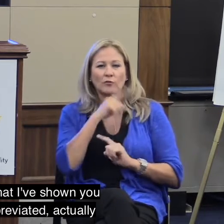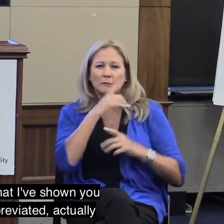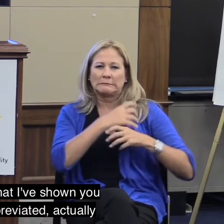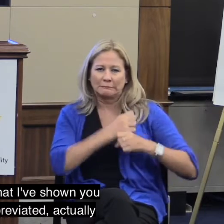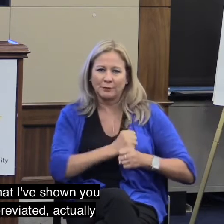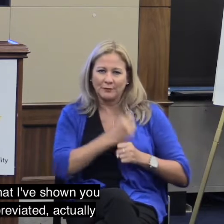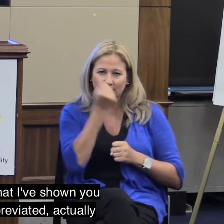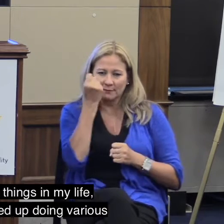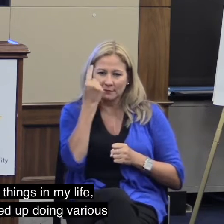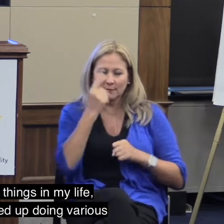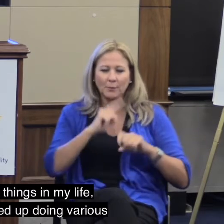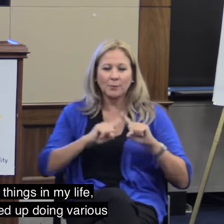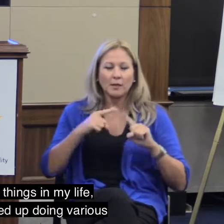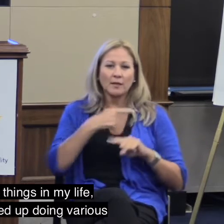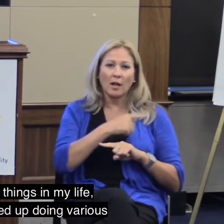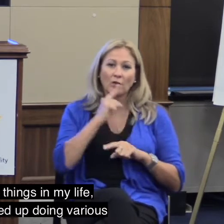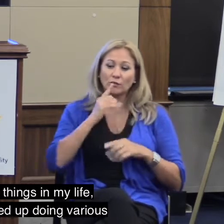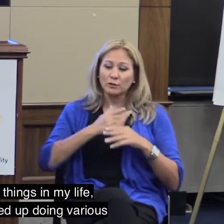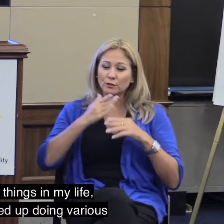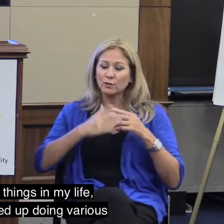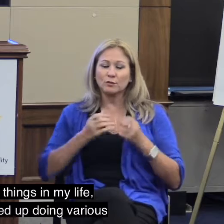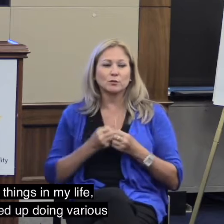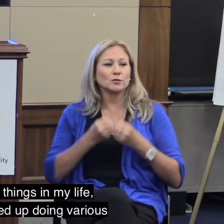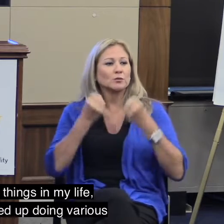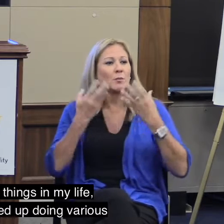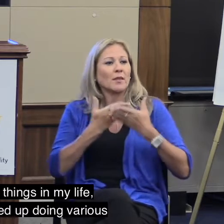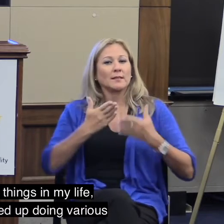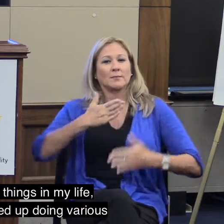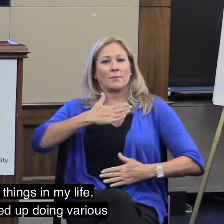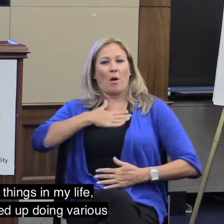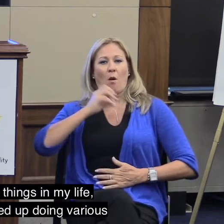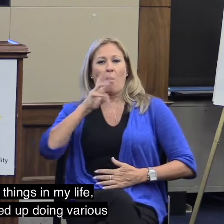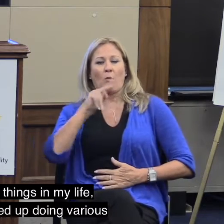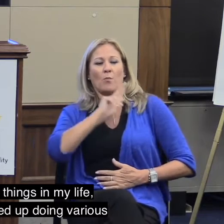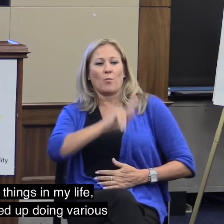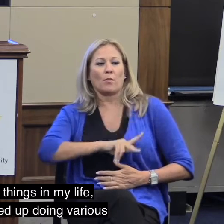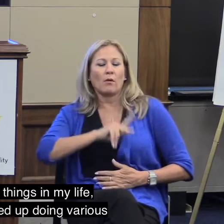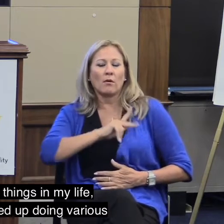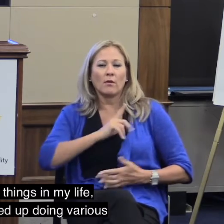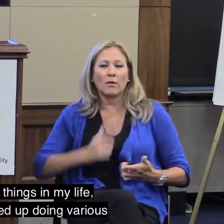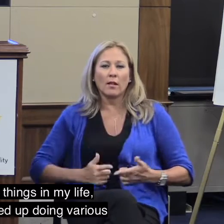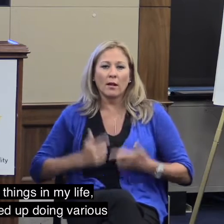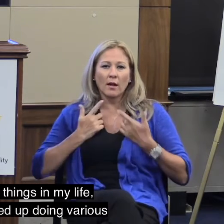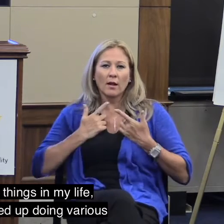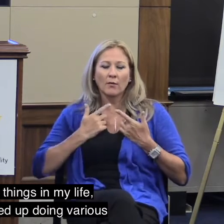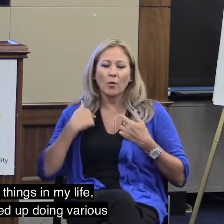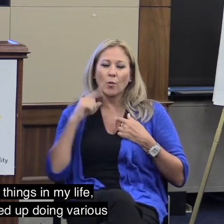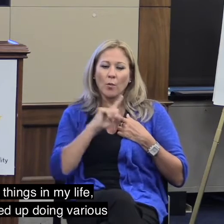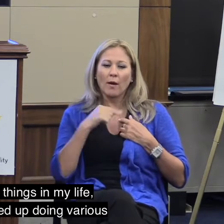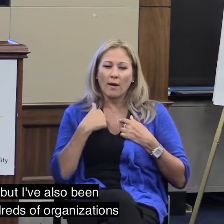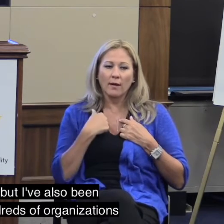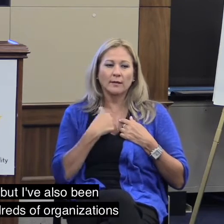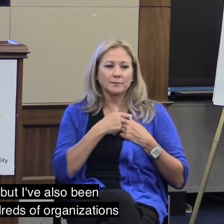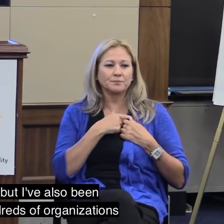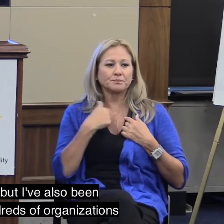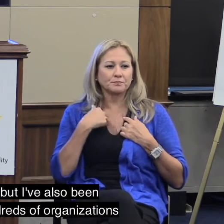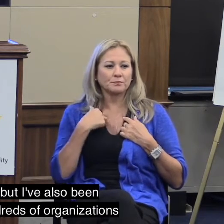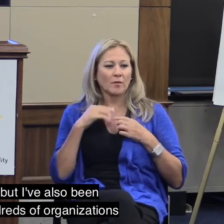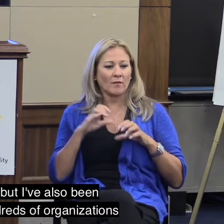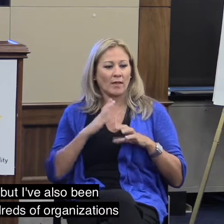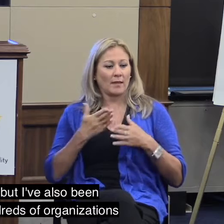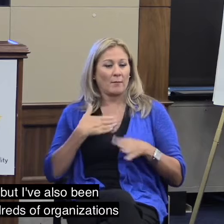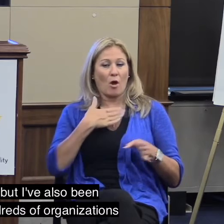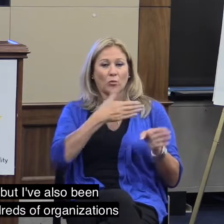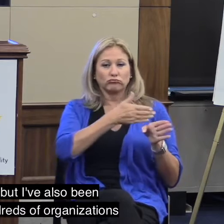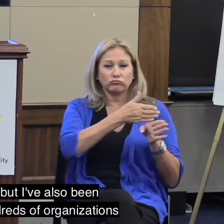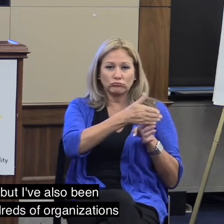abbreviated actually has resulted in so many things in my life personally where I've ended up doing various things in my own career,